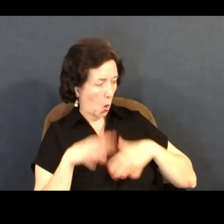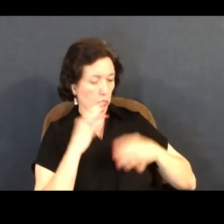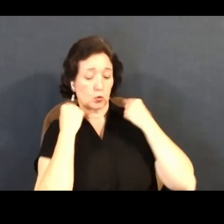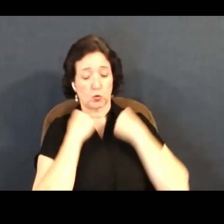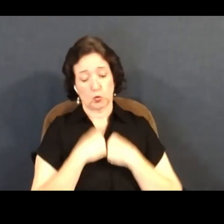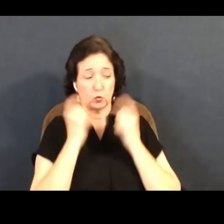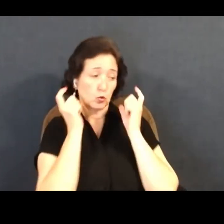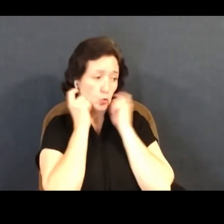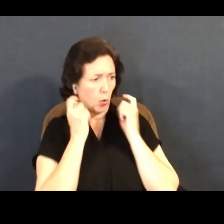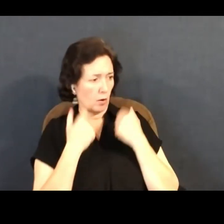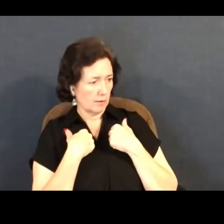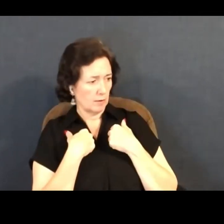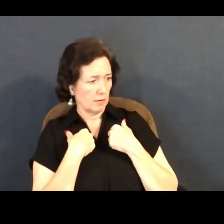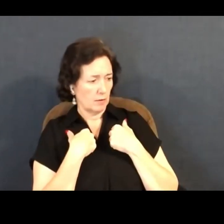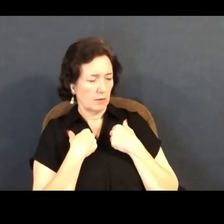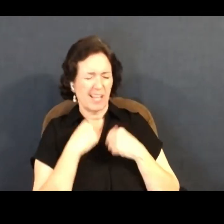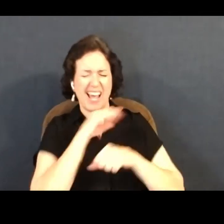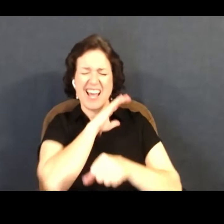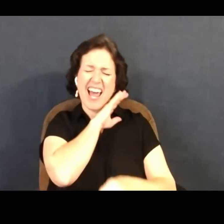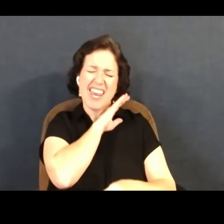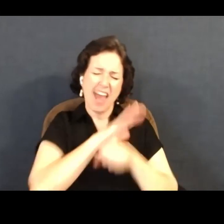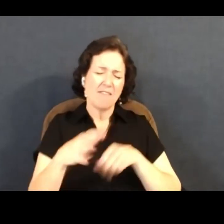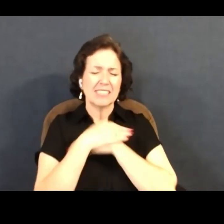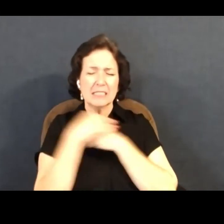her." "Enough," said the scholar.